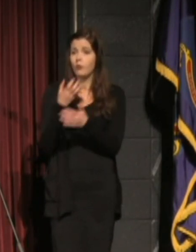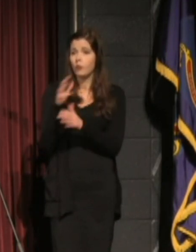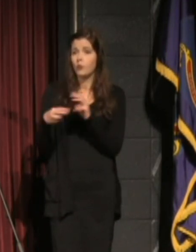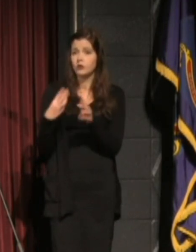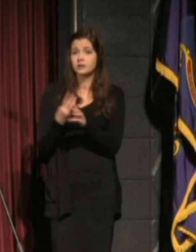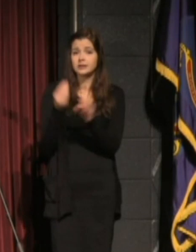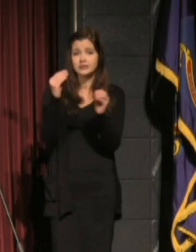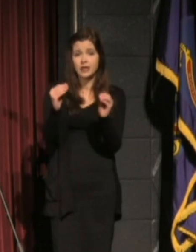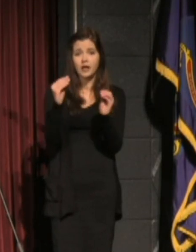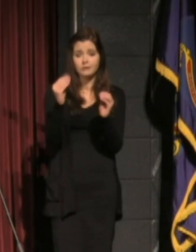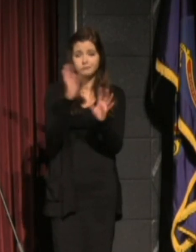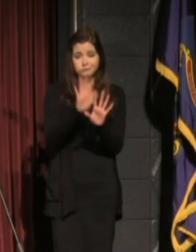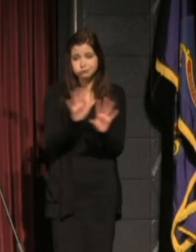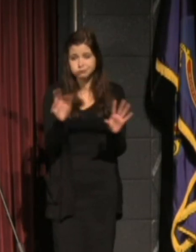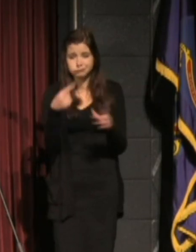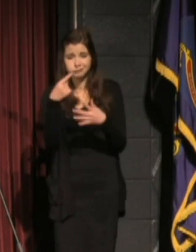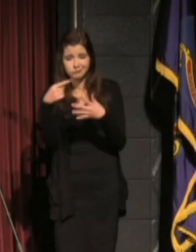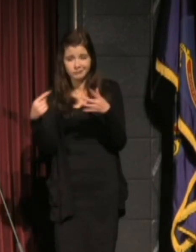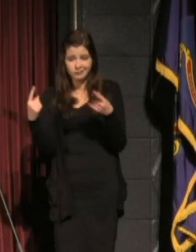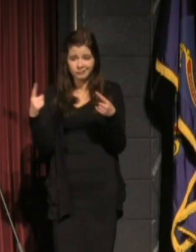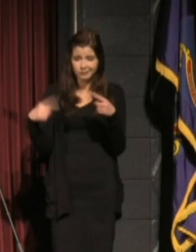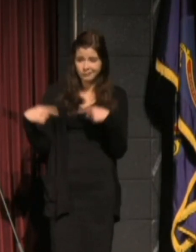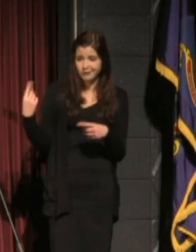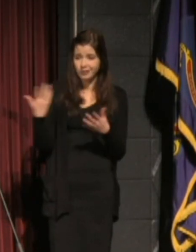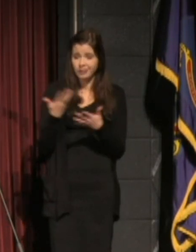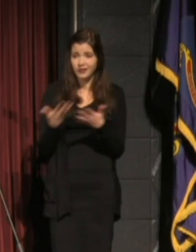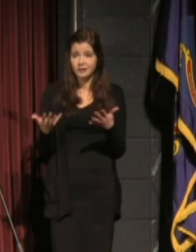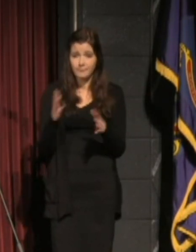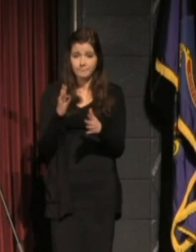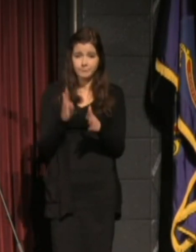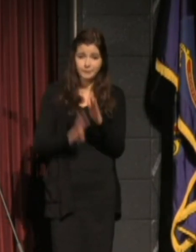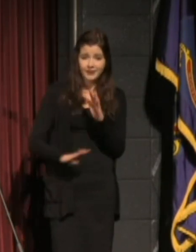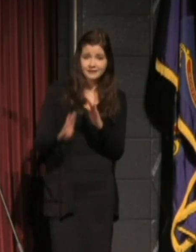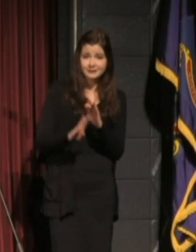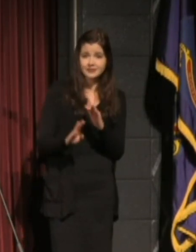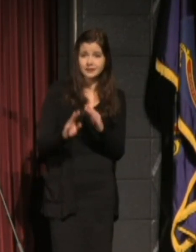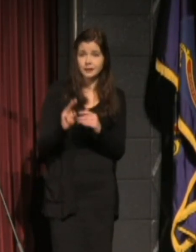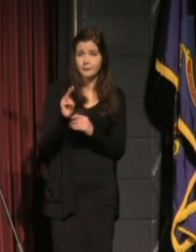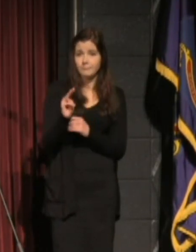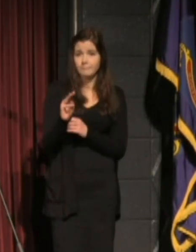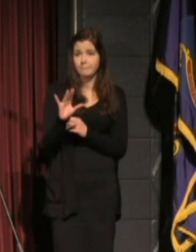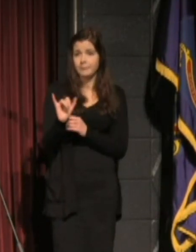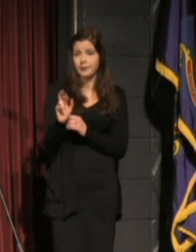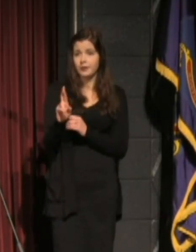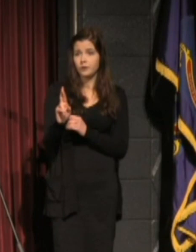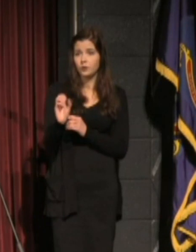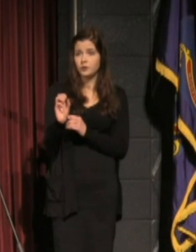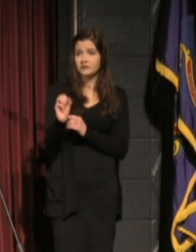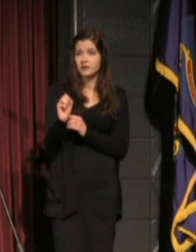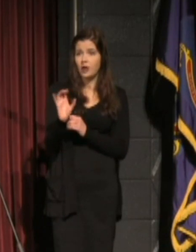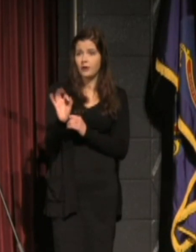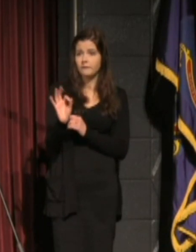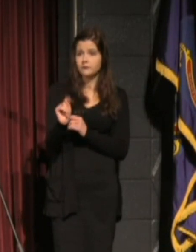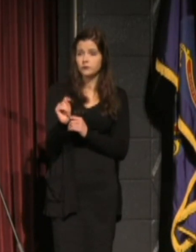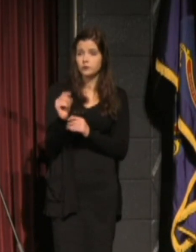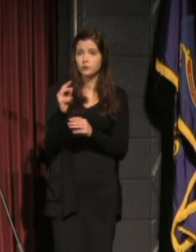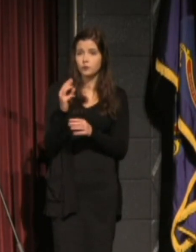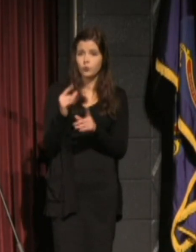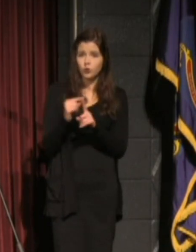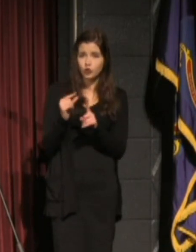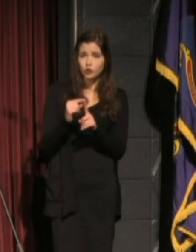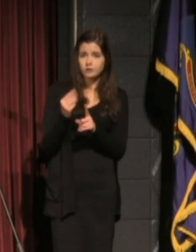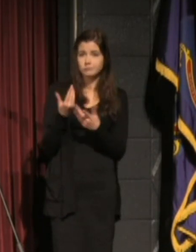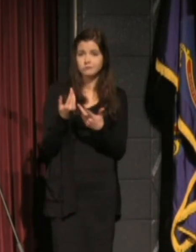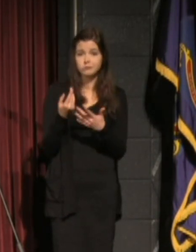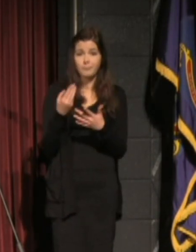taught such a wide range of things, from the basics of Microsoft Word and Excel, to multiple mapping and prescription writing